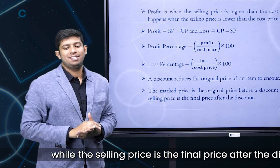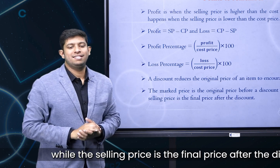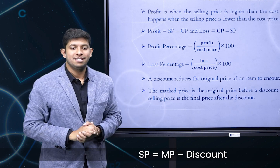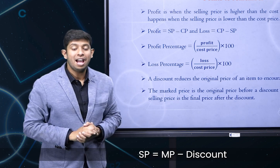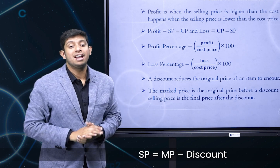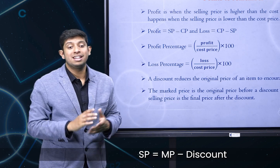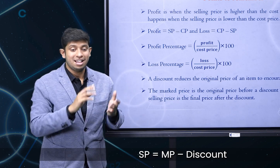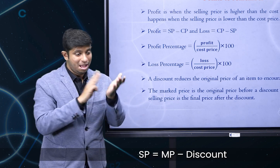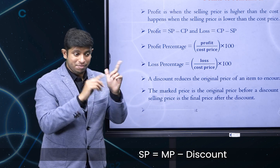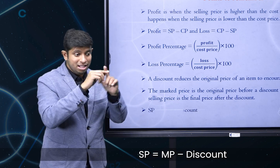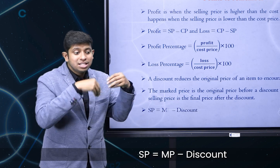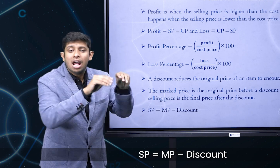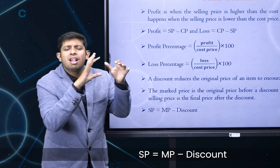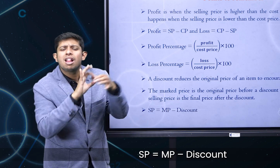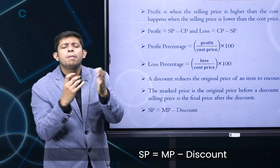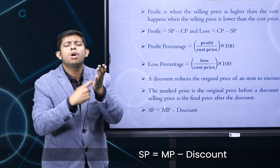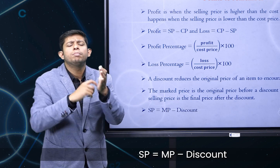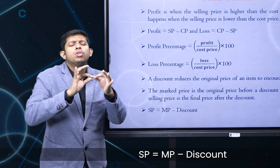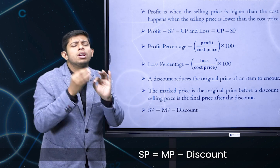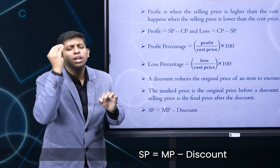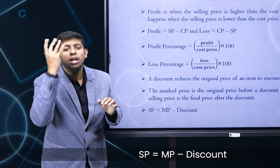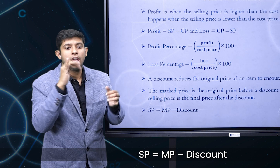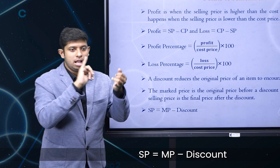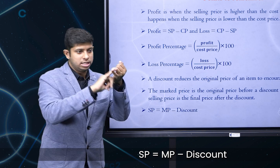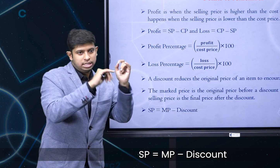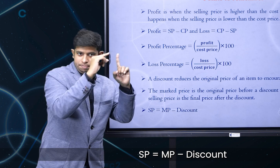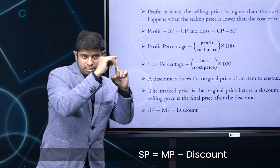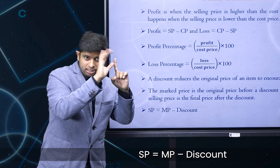discount. Selling price equals to marked price minus discount.